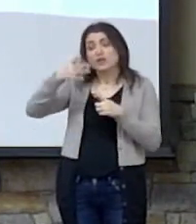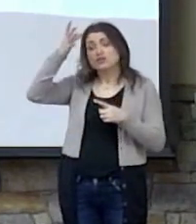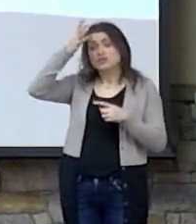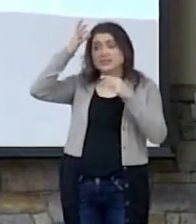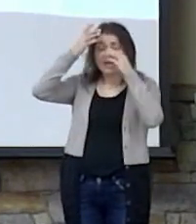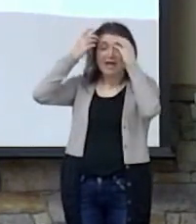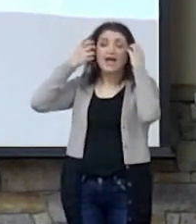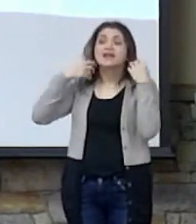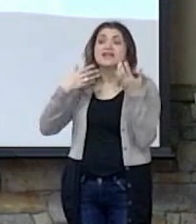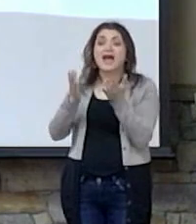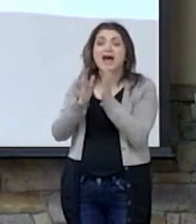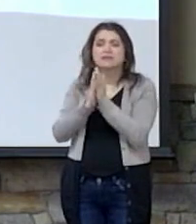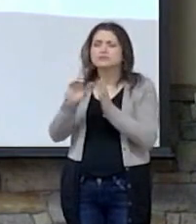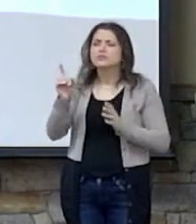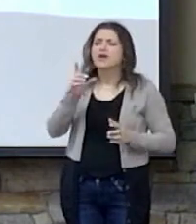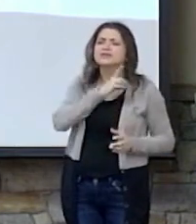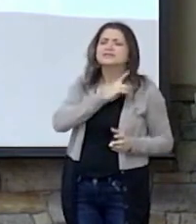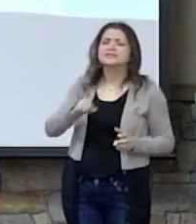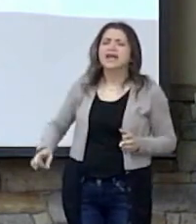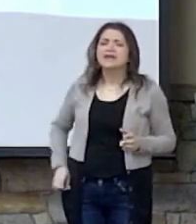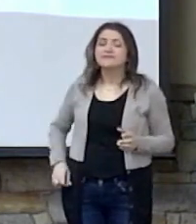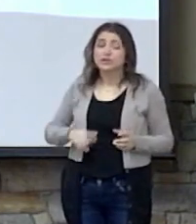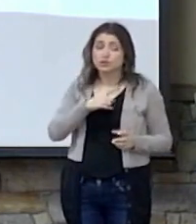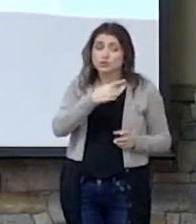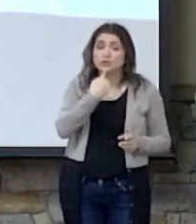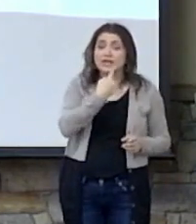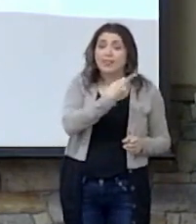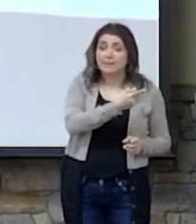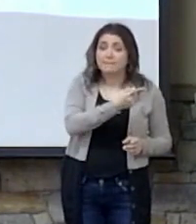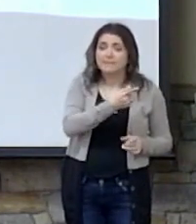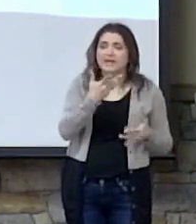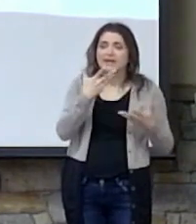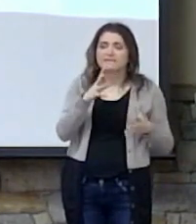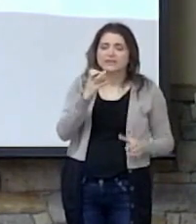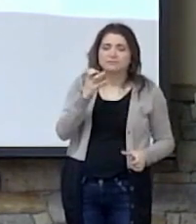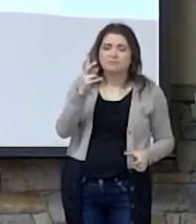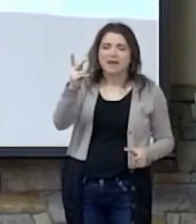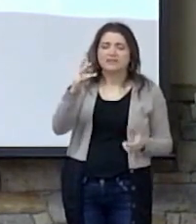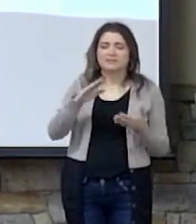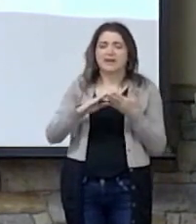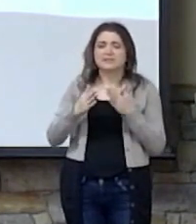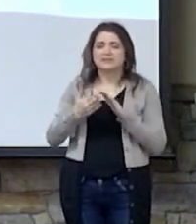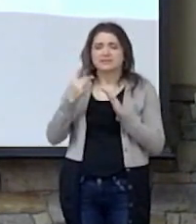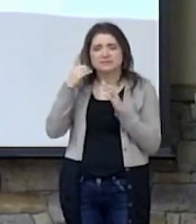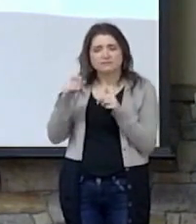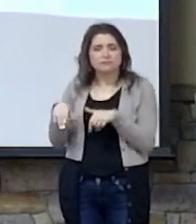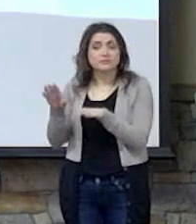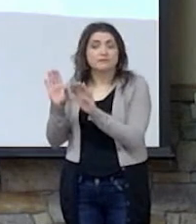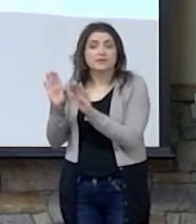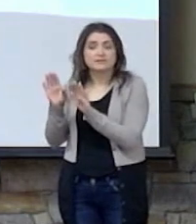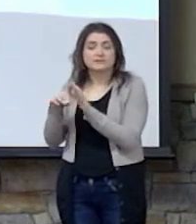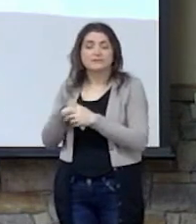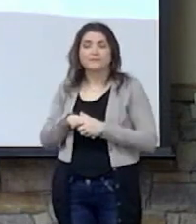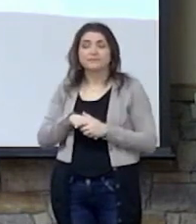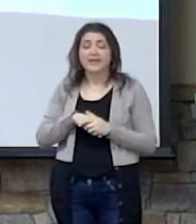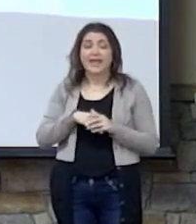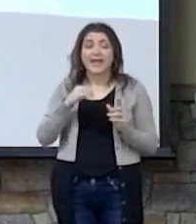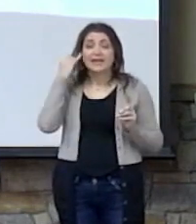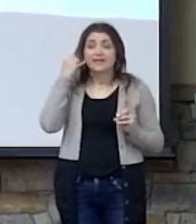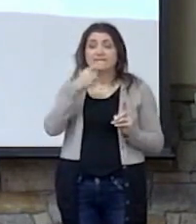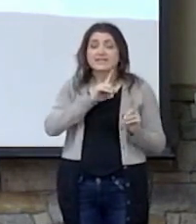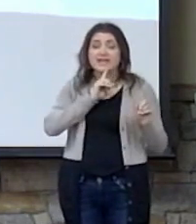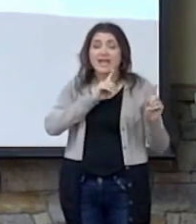Saul asks, 'Where is David?' you tell him that I've gone back to my city for sacrifice. And if he